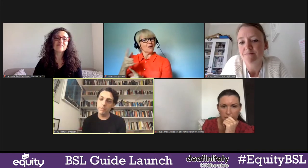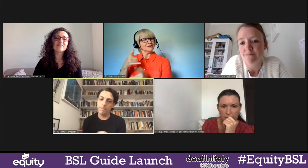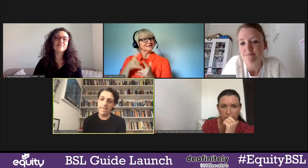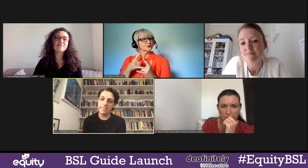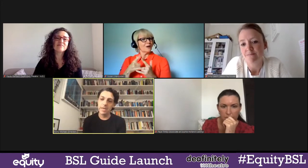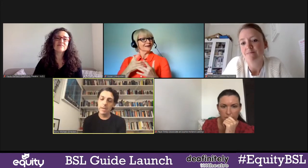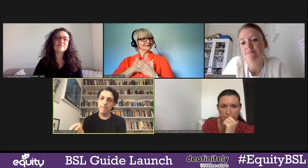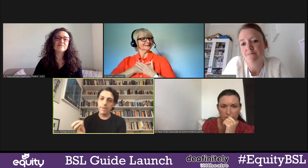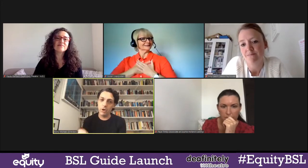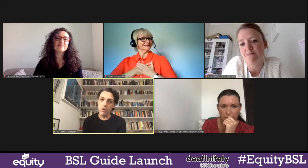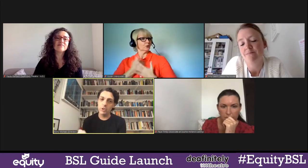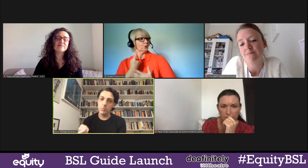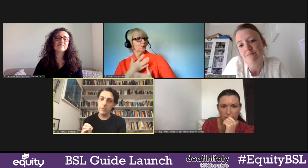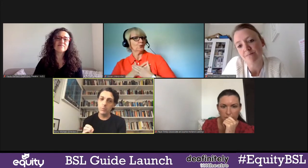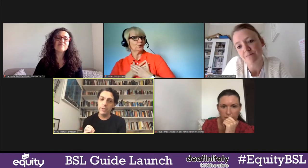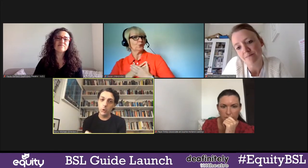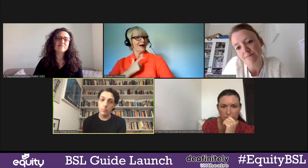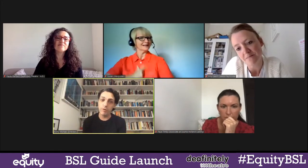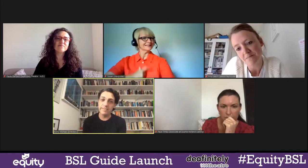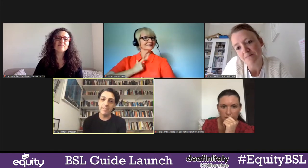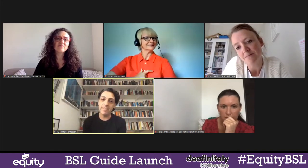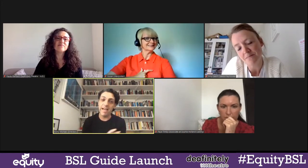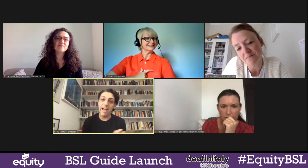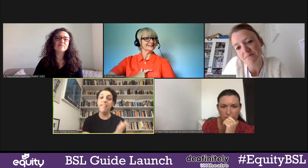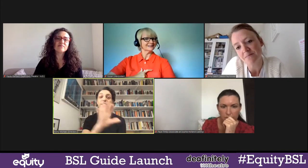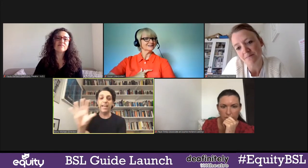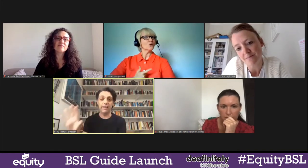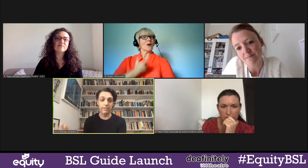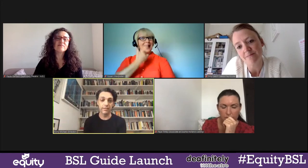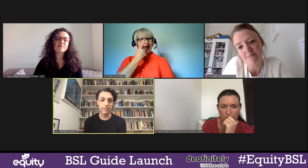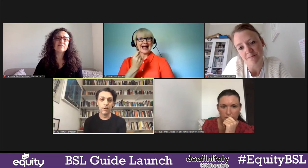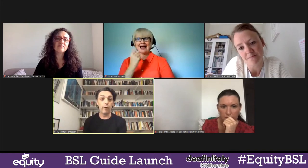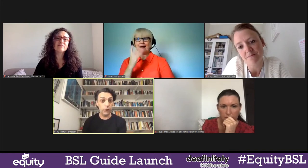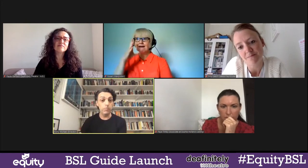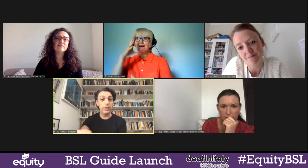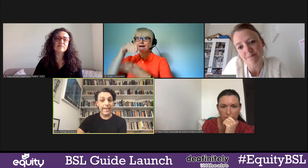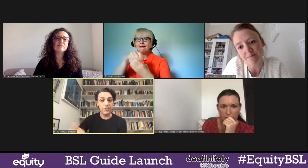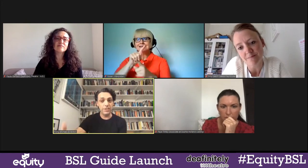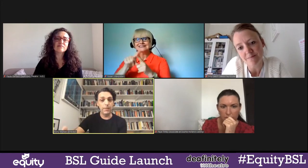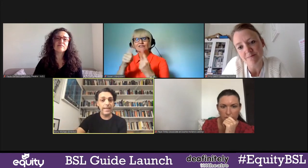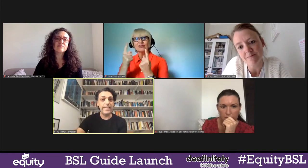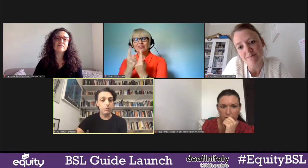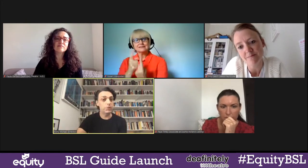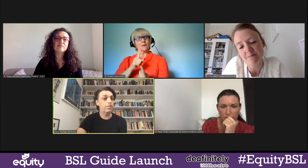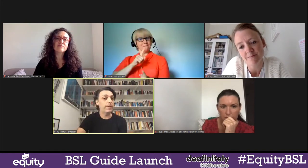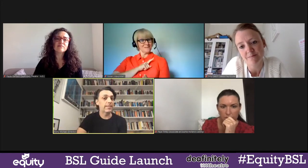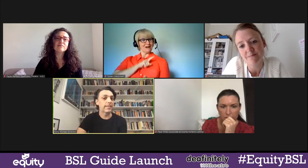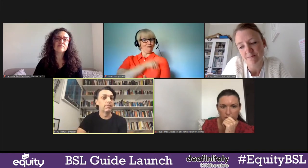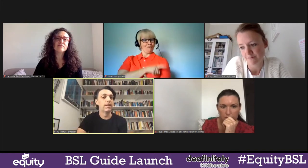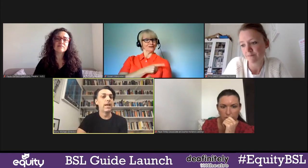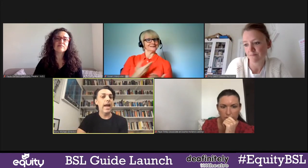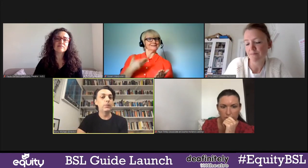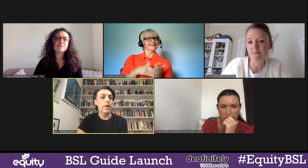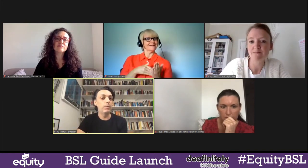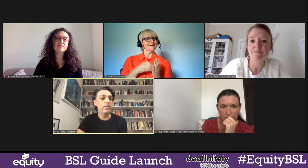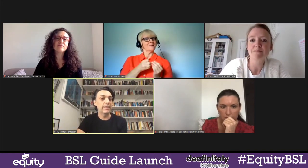piece because we were incorporating this other layer of communication in the piece, which was BSL and with deaf